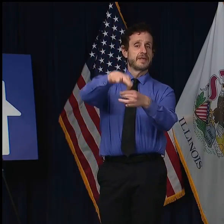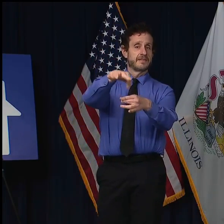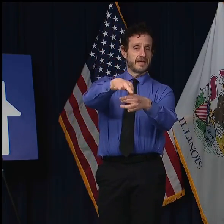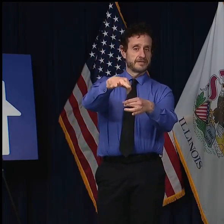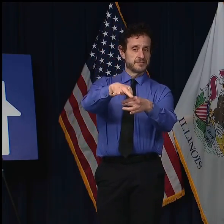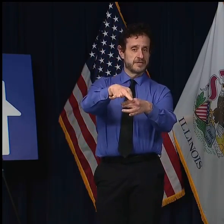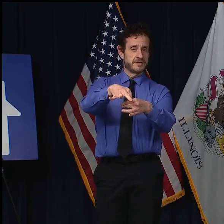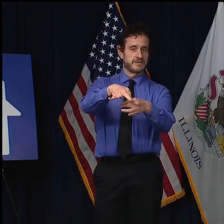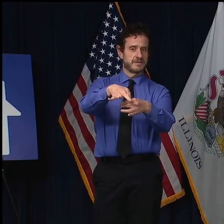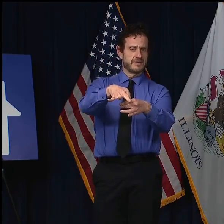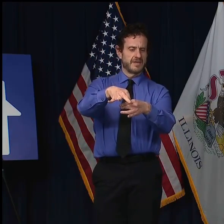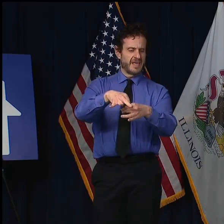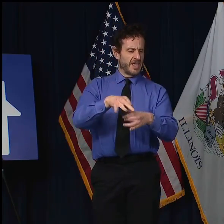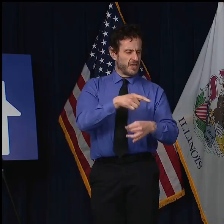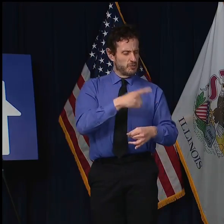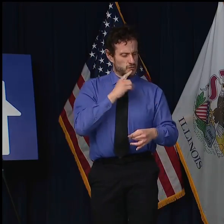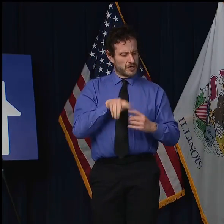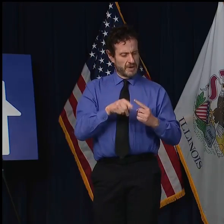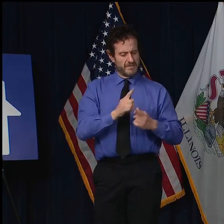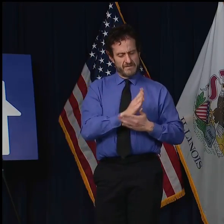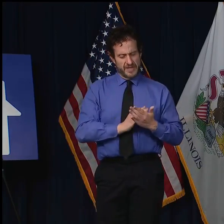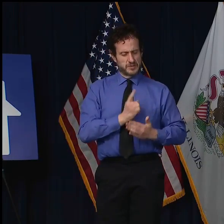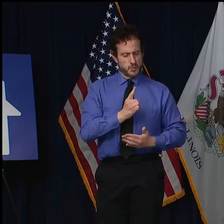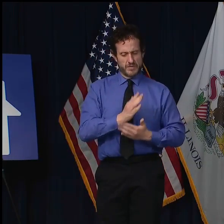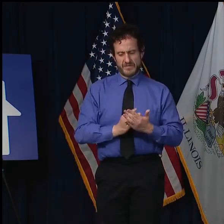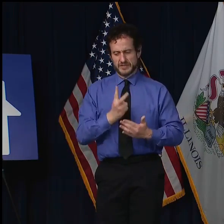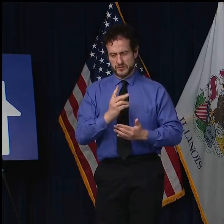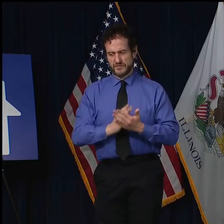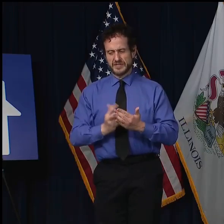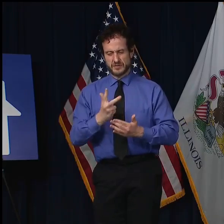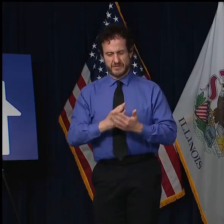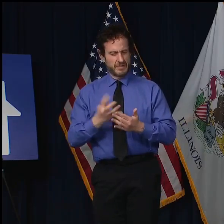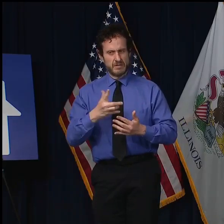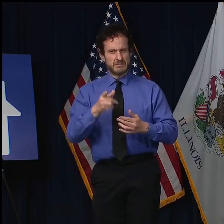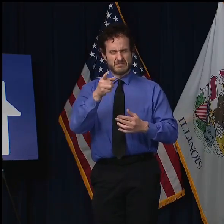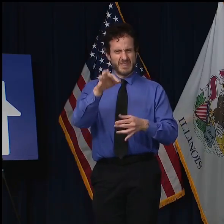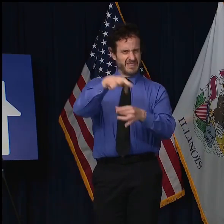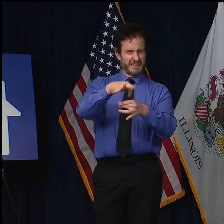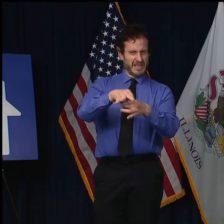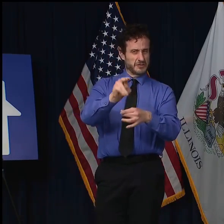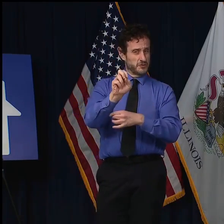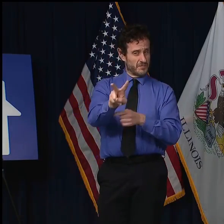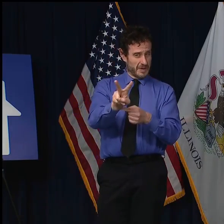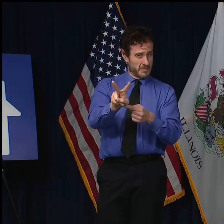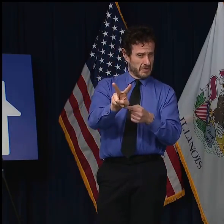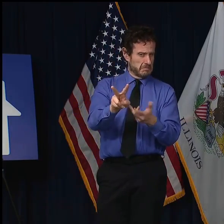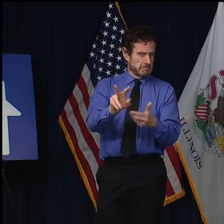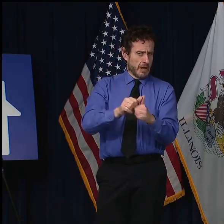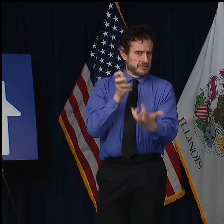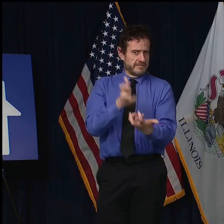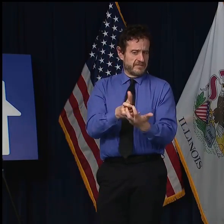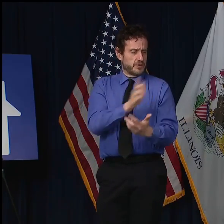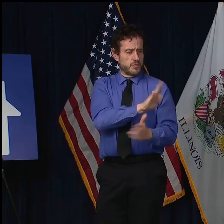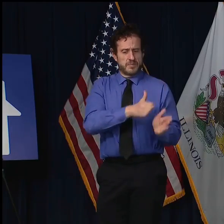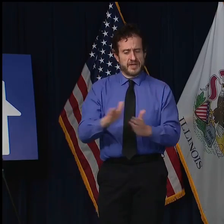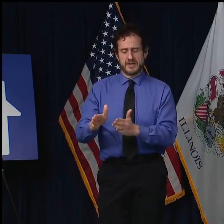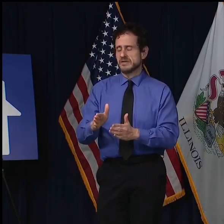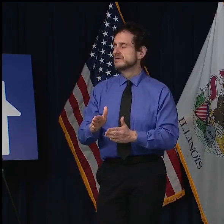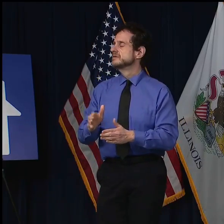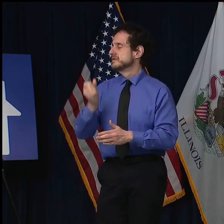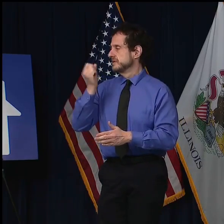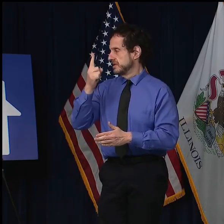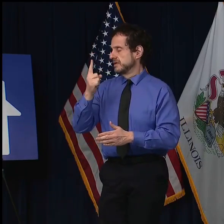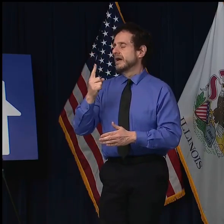plan? Well, I think you've heard me say this many, many times. we need to have